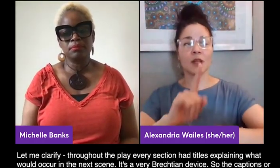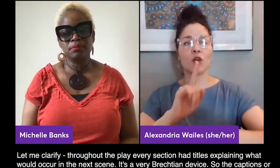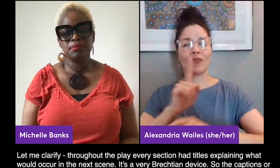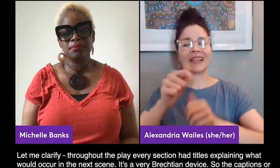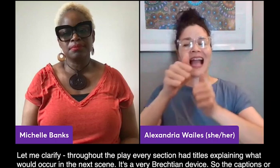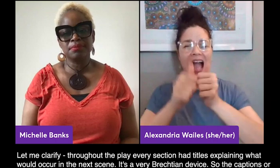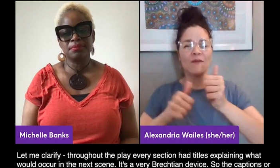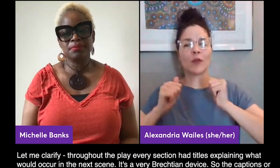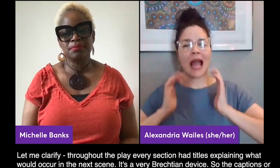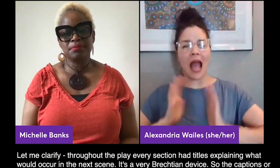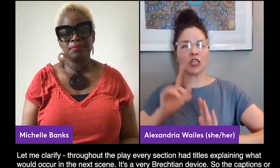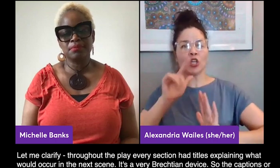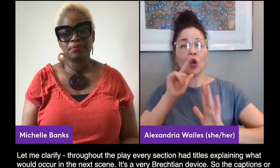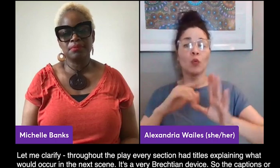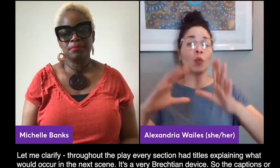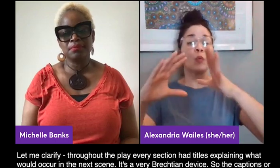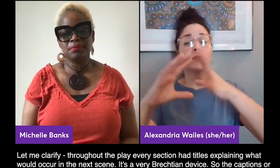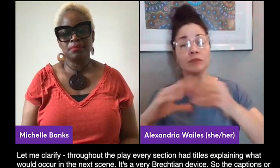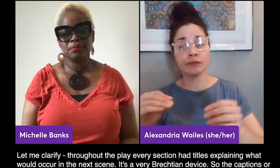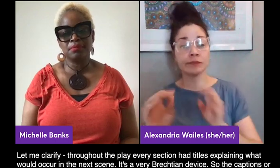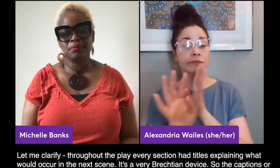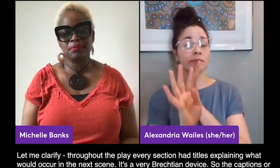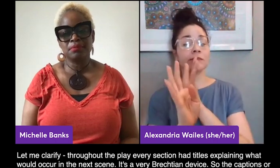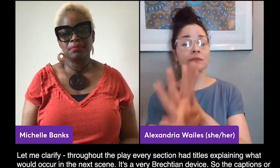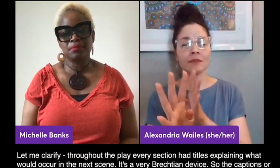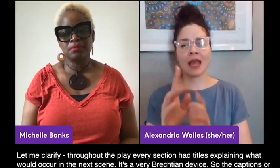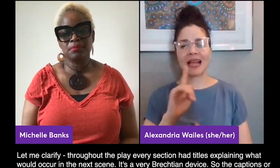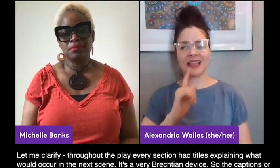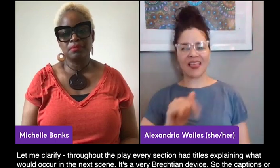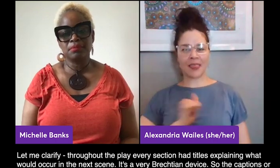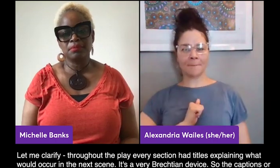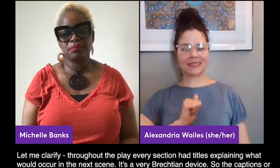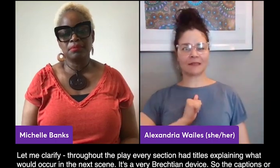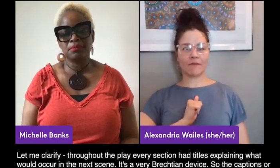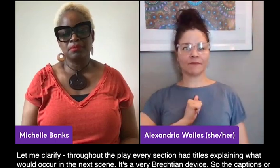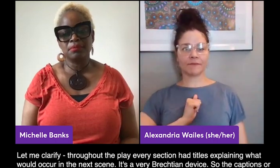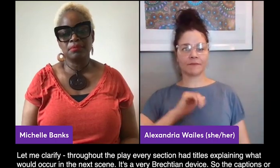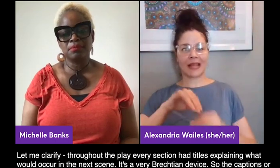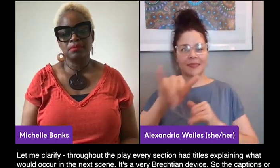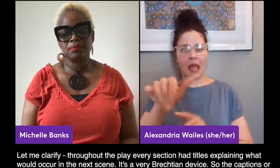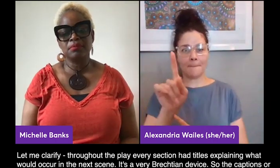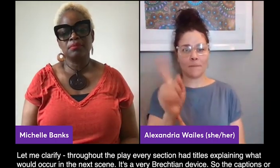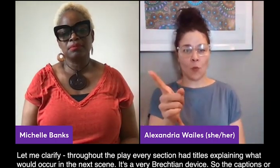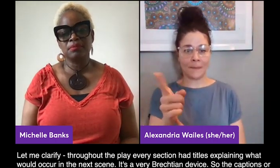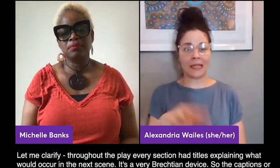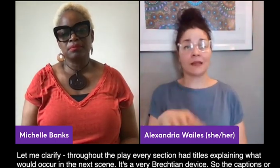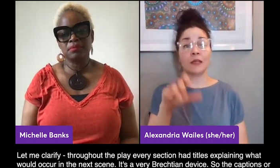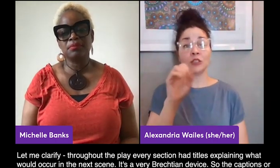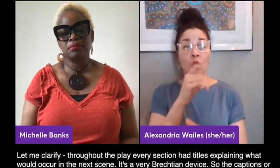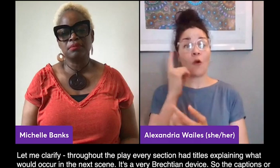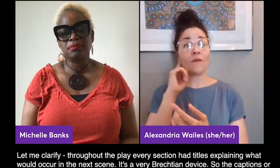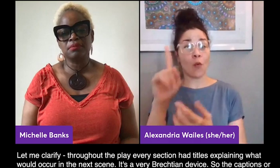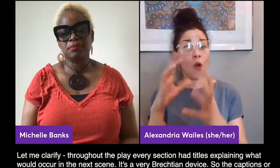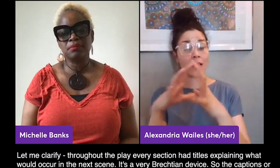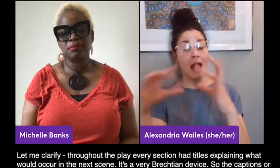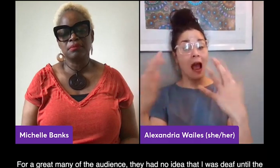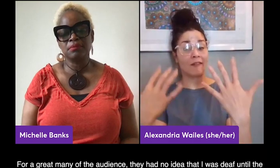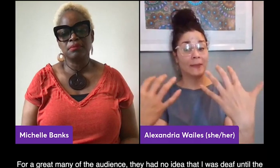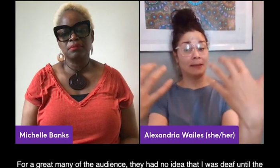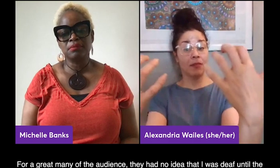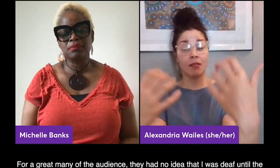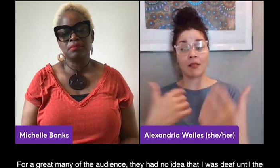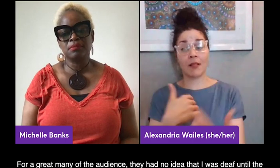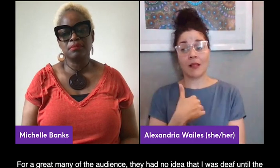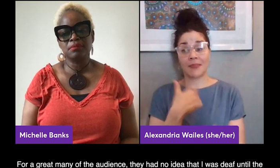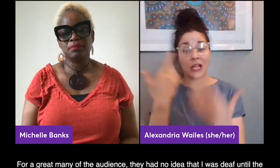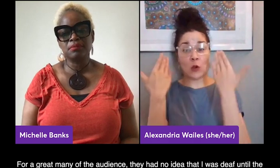and an actor would come out and present themselves in front of that audience as themselves in that moment. For a great many of the